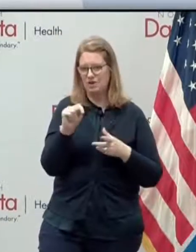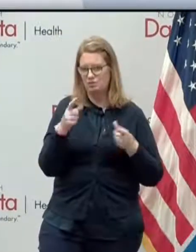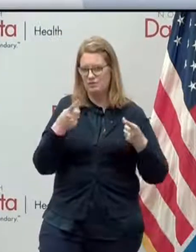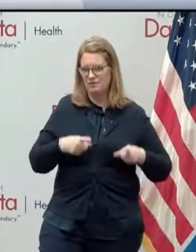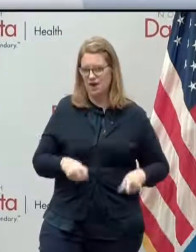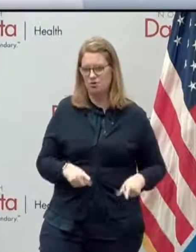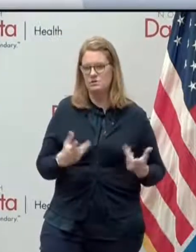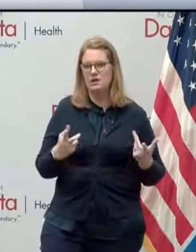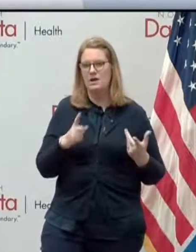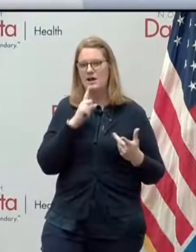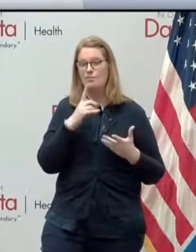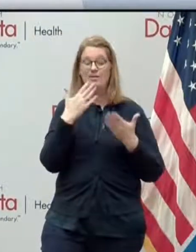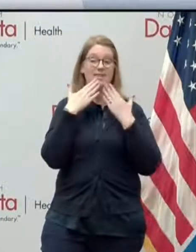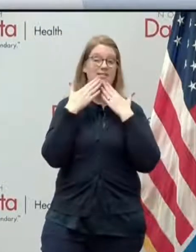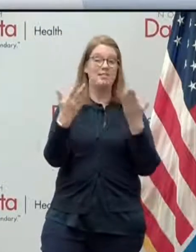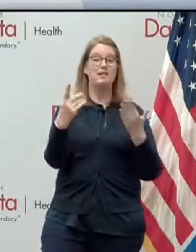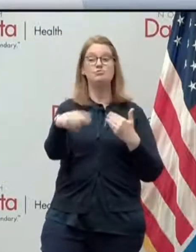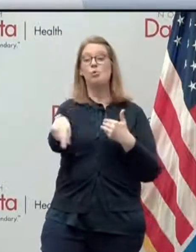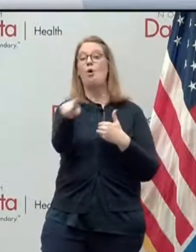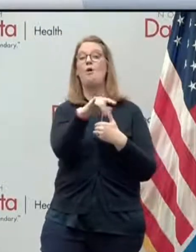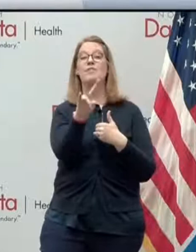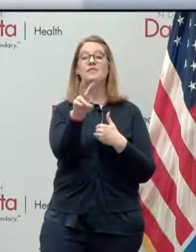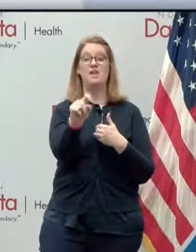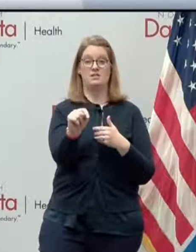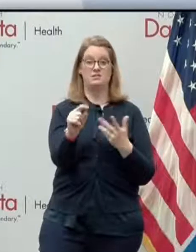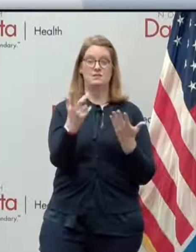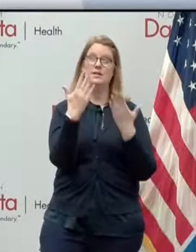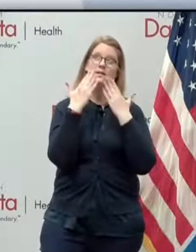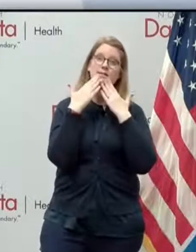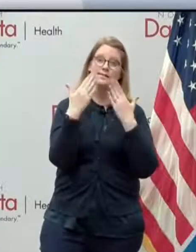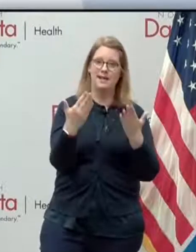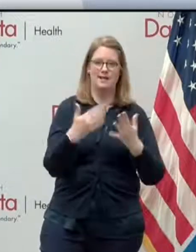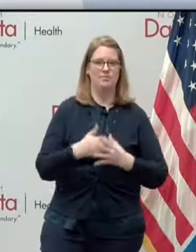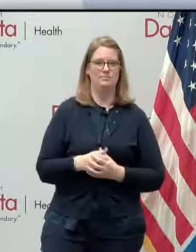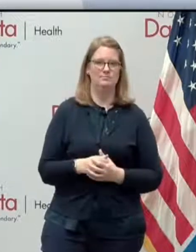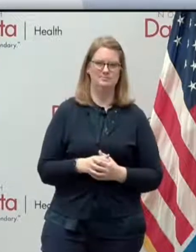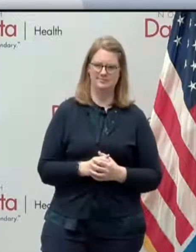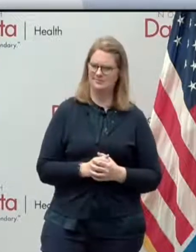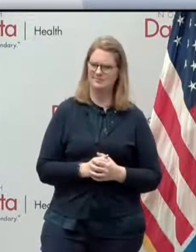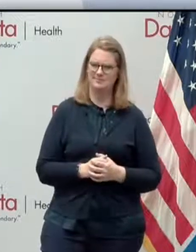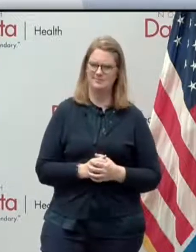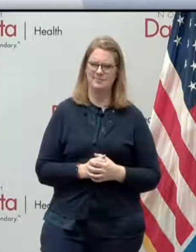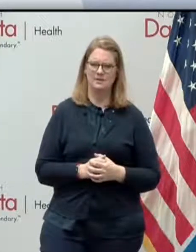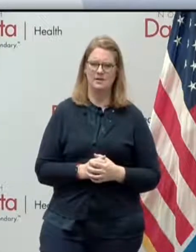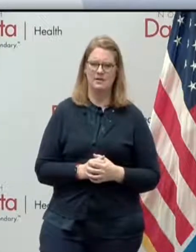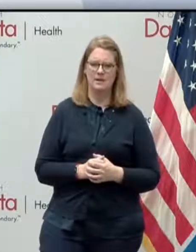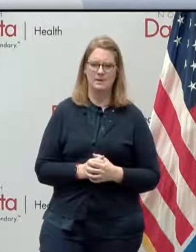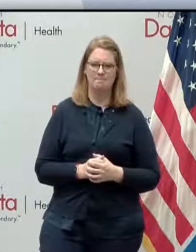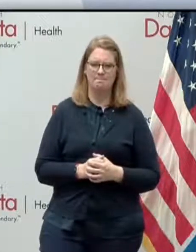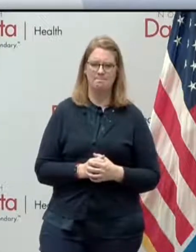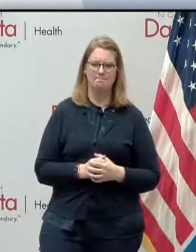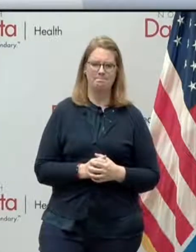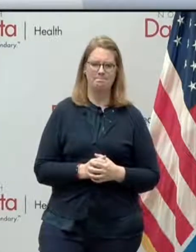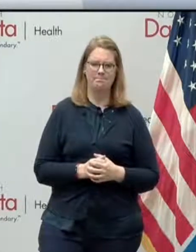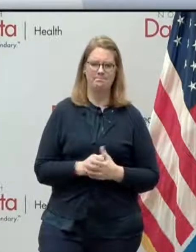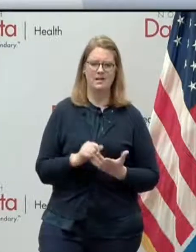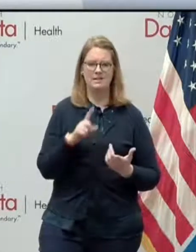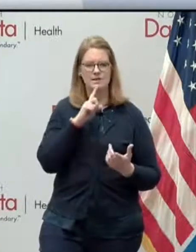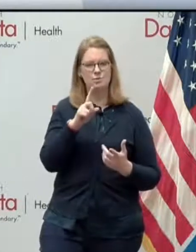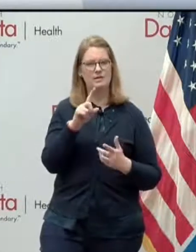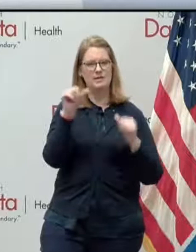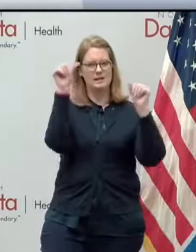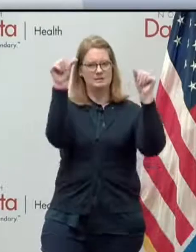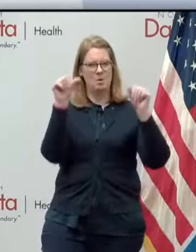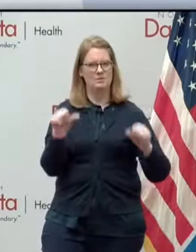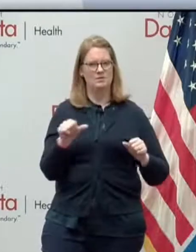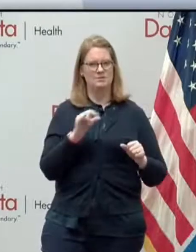your contributions and for these beautiful contributions to our on these vintage war posters